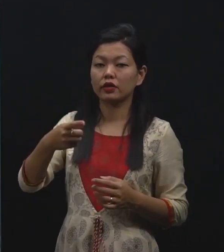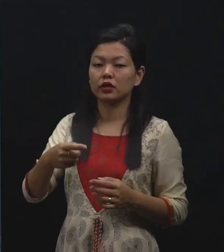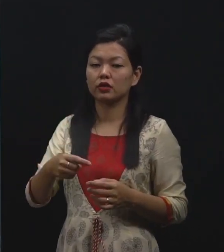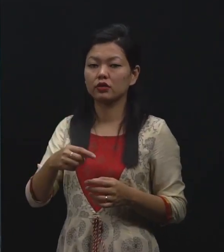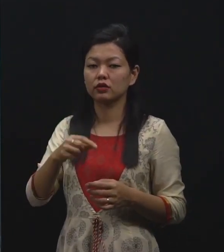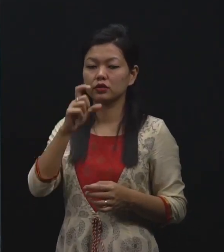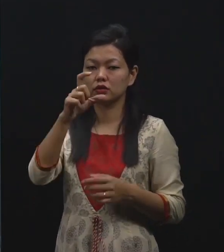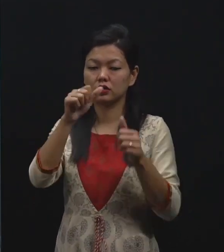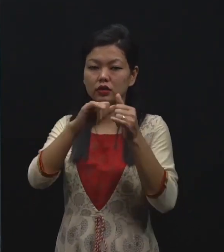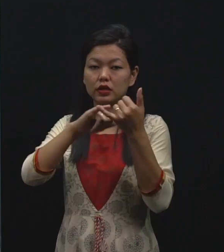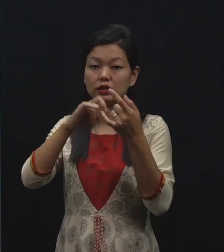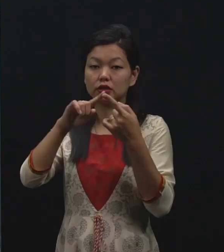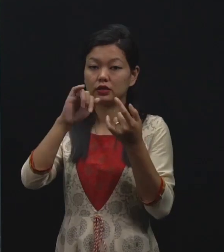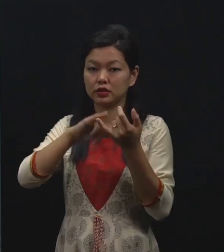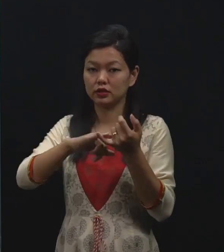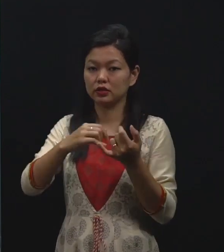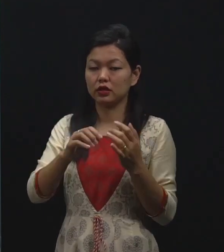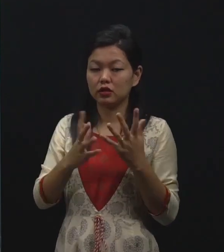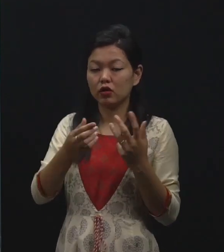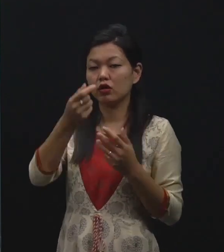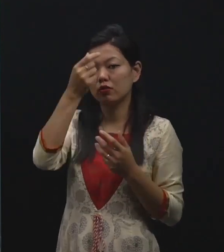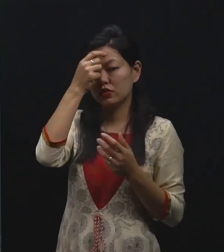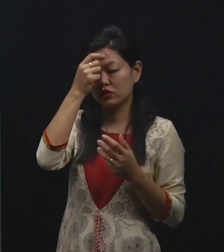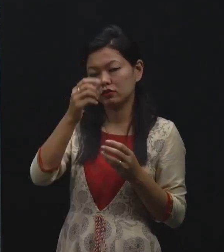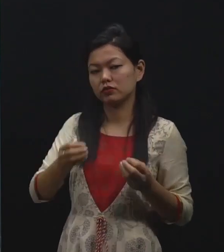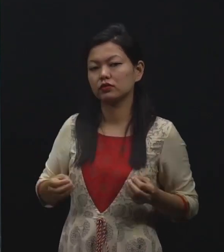cases are processed, okay. So